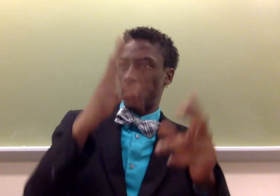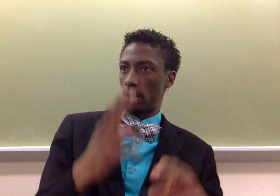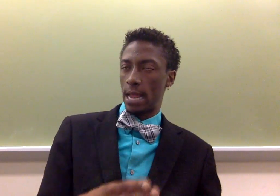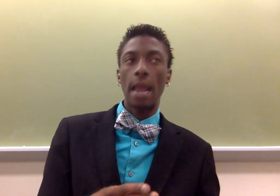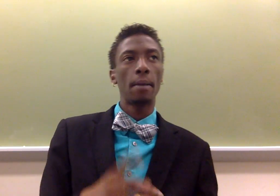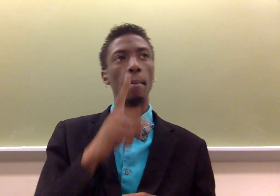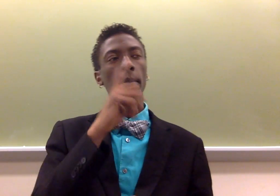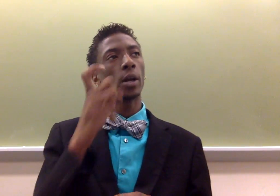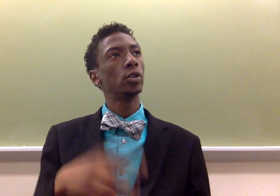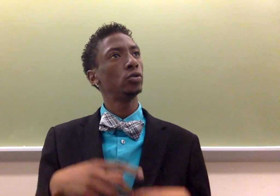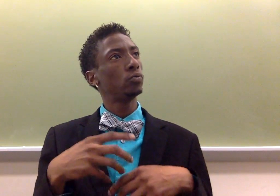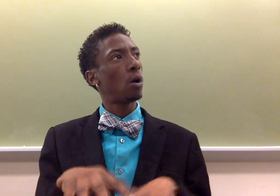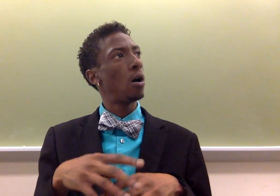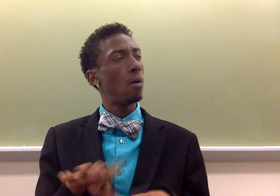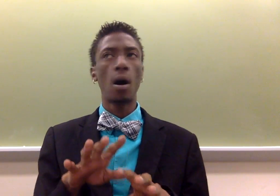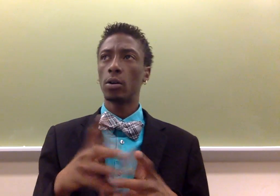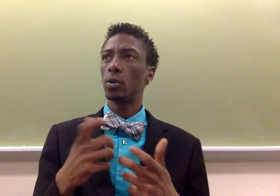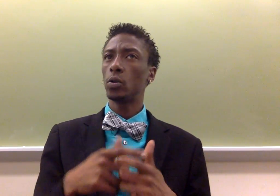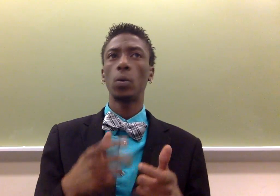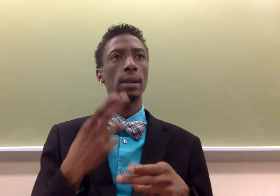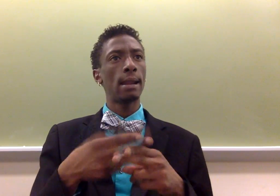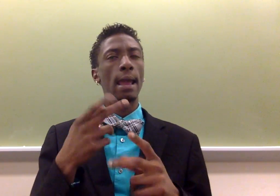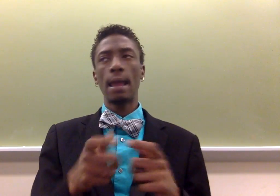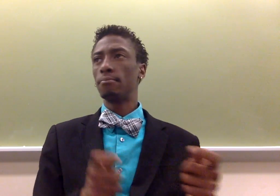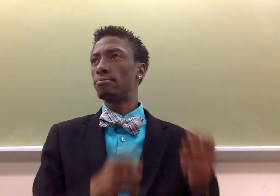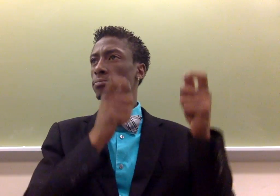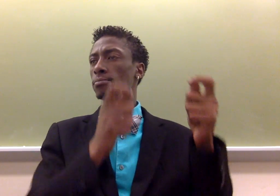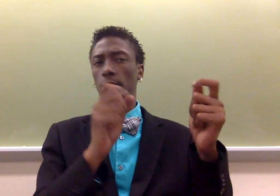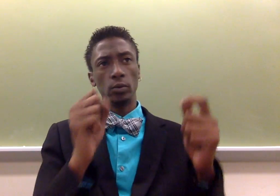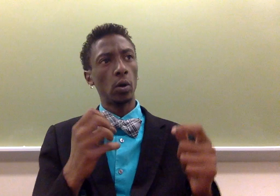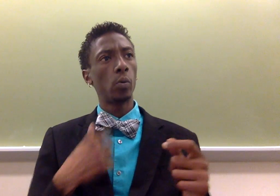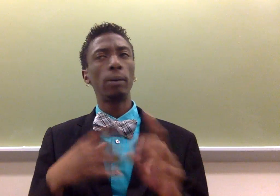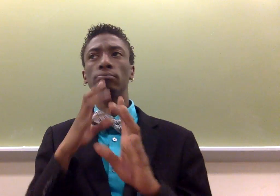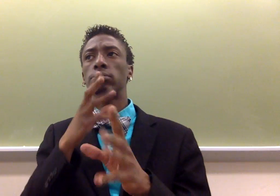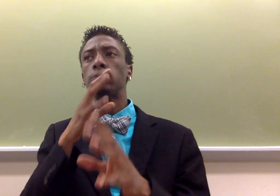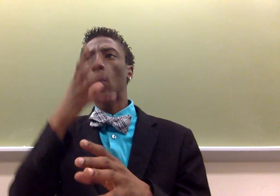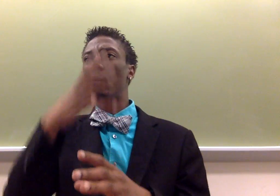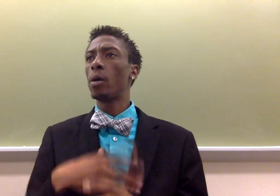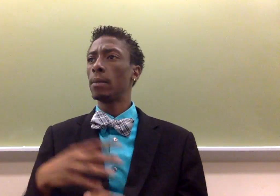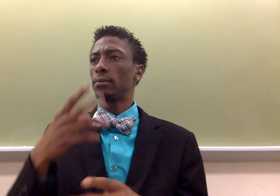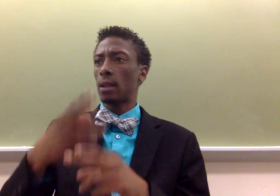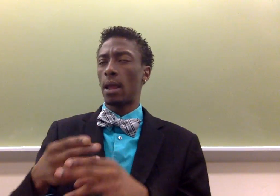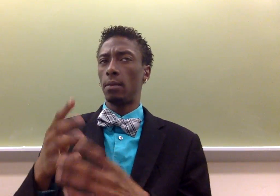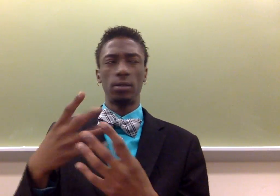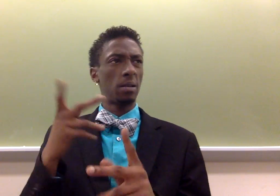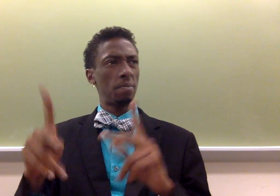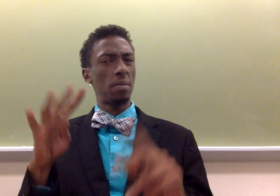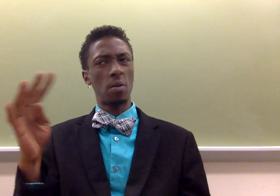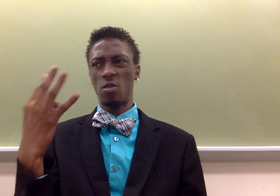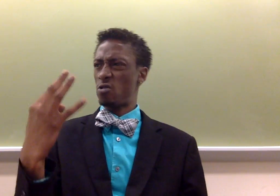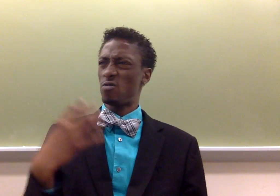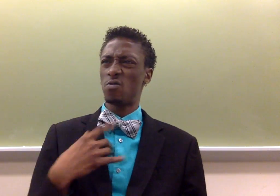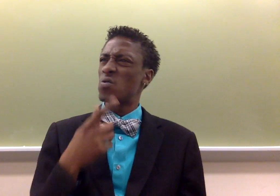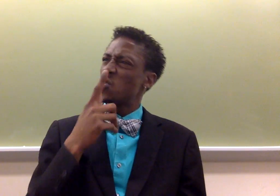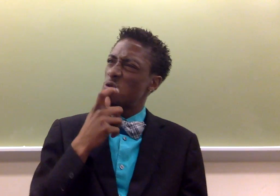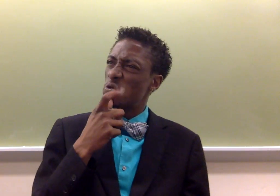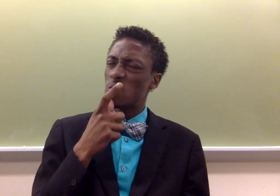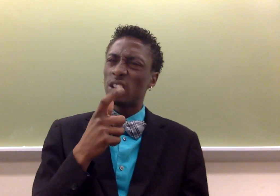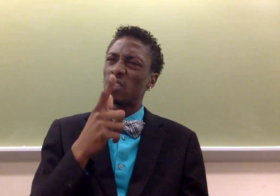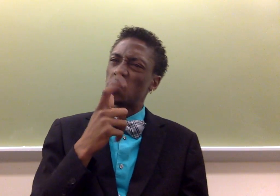you're lifting up the names. And so then we started saying some of the women's names, and people were looking at us like, what are you talking about?